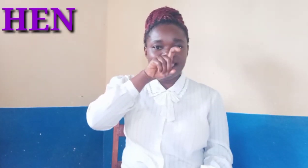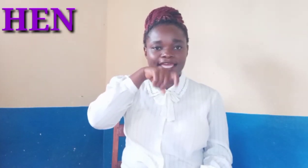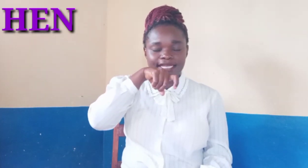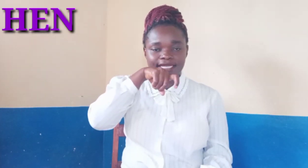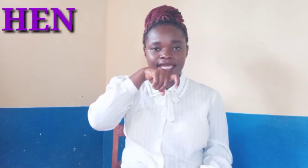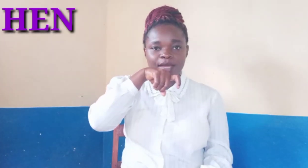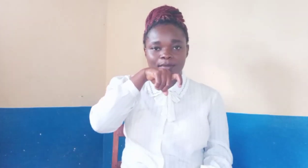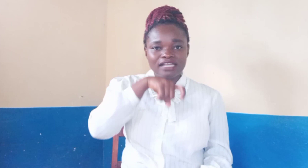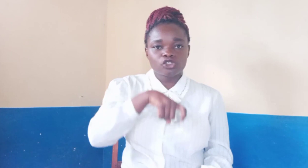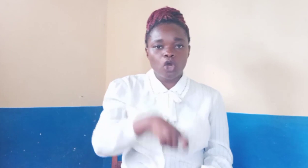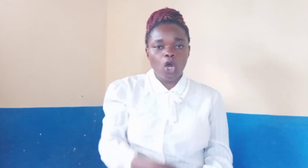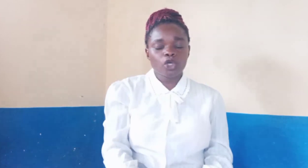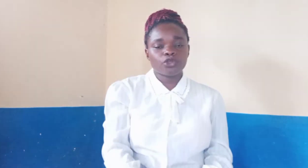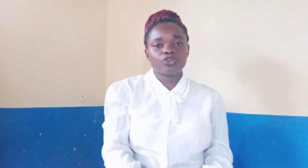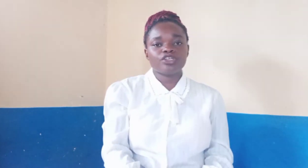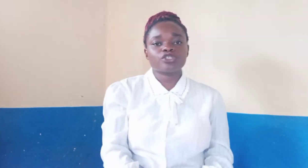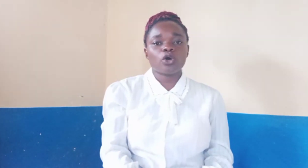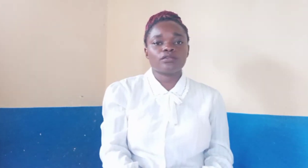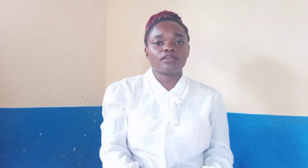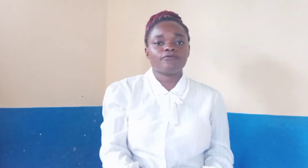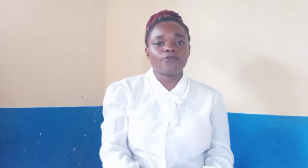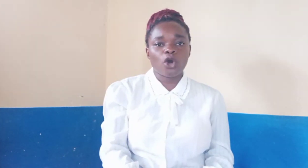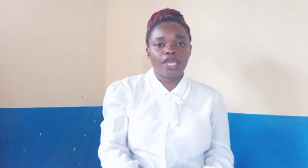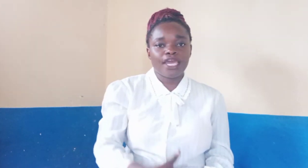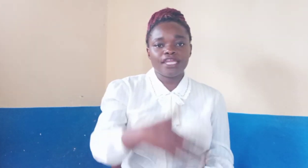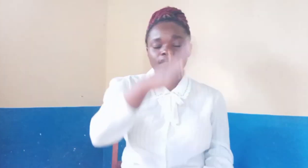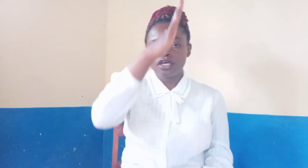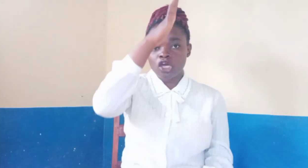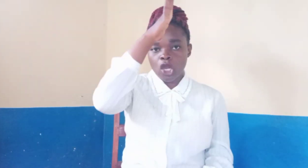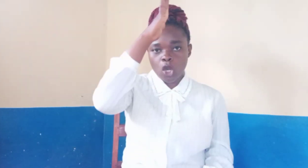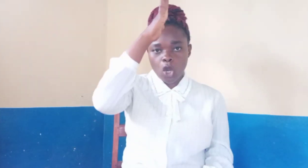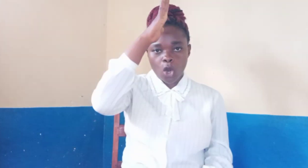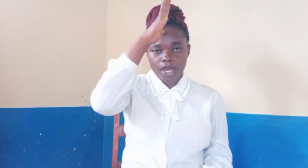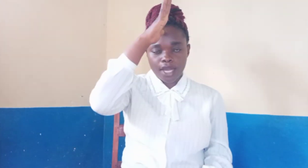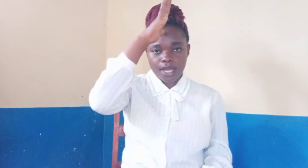hen, but cock you do it on the forehead, cock.